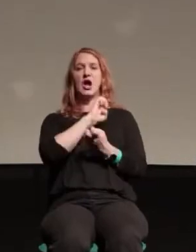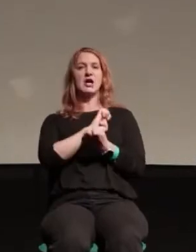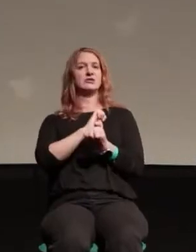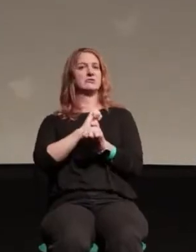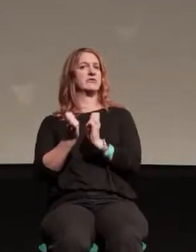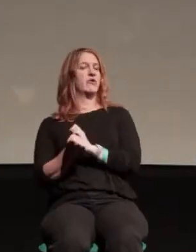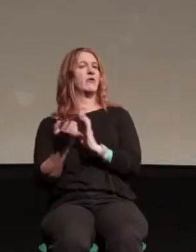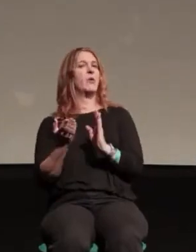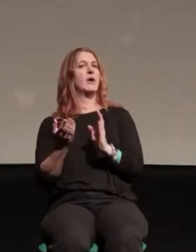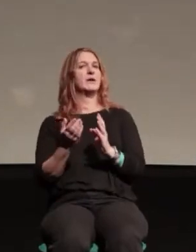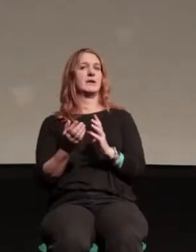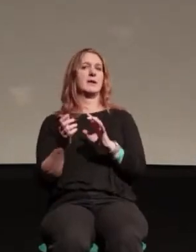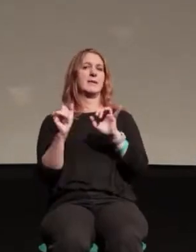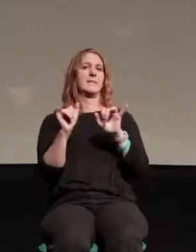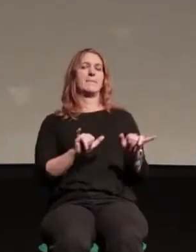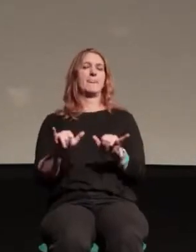standards. I think we are